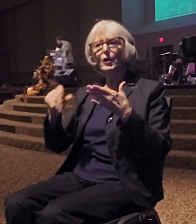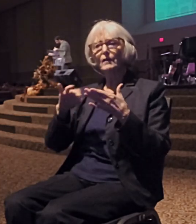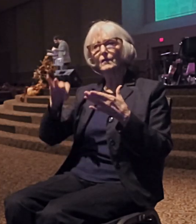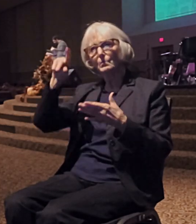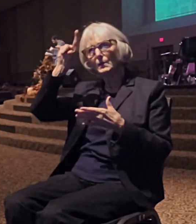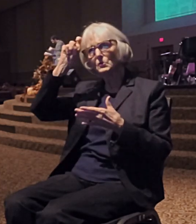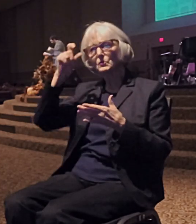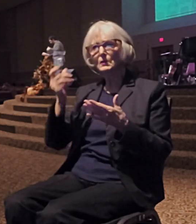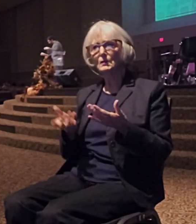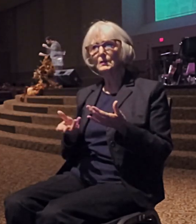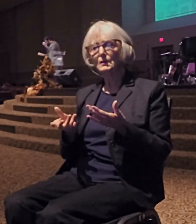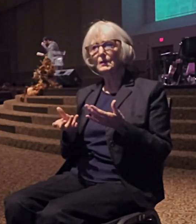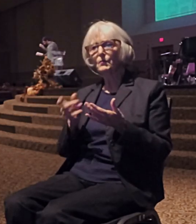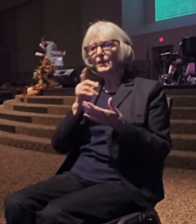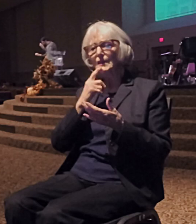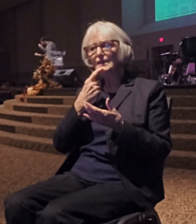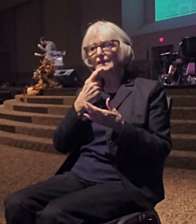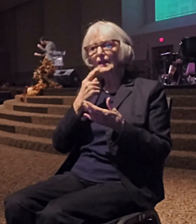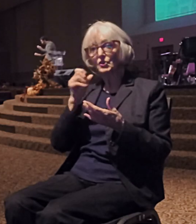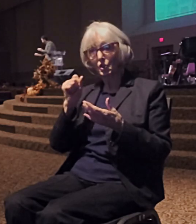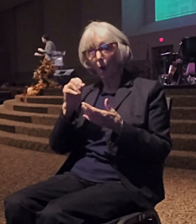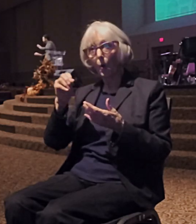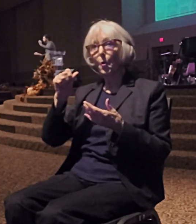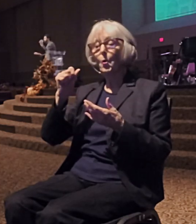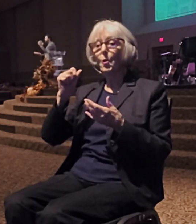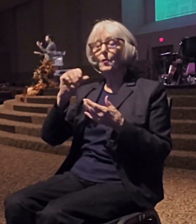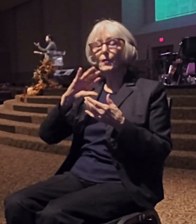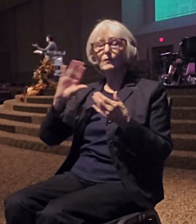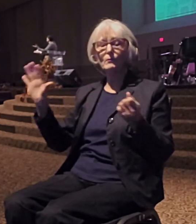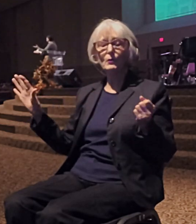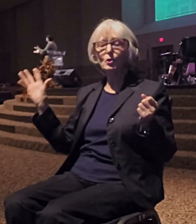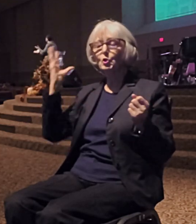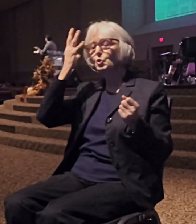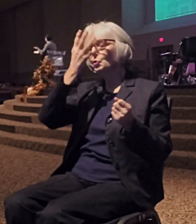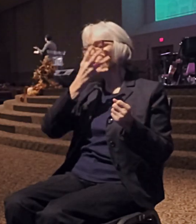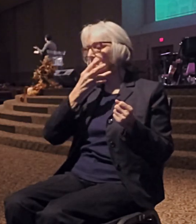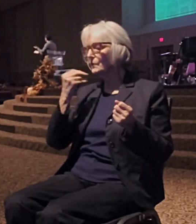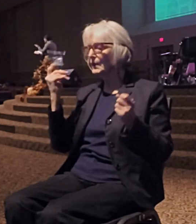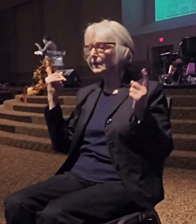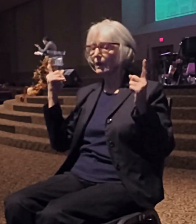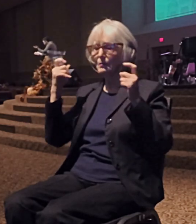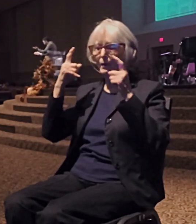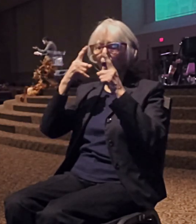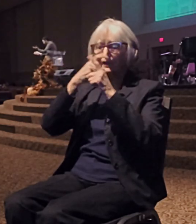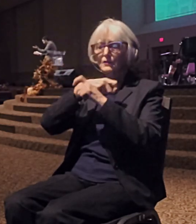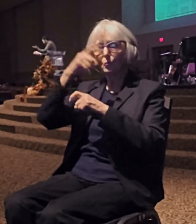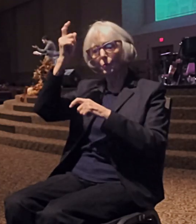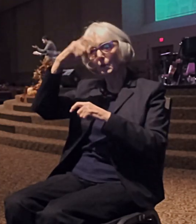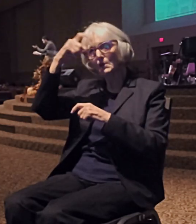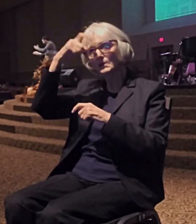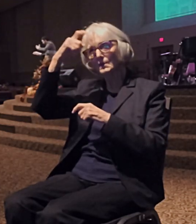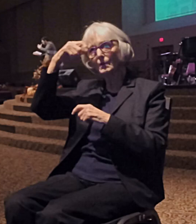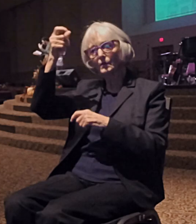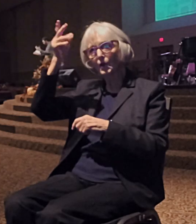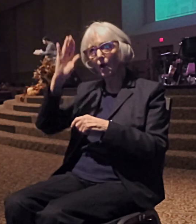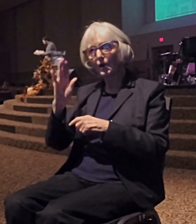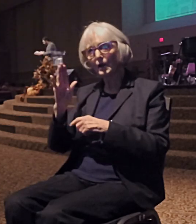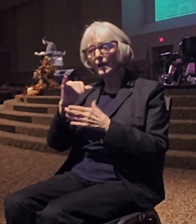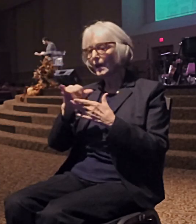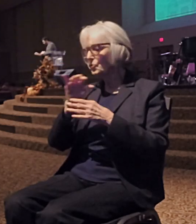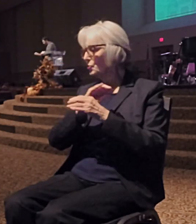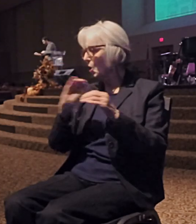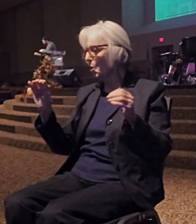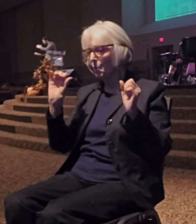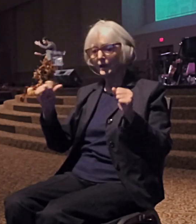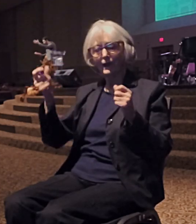this? He says, so that the manifold wisdom, the beautifully complex wisdom of God that no one